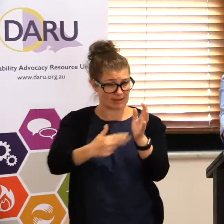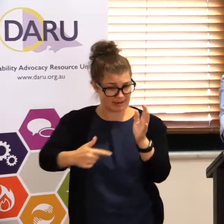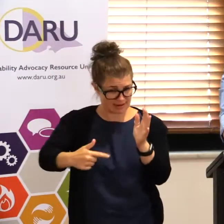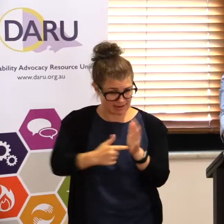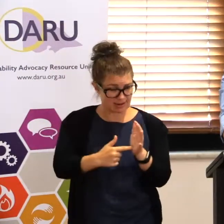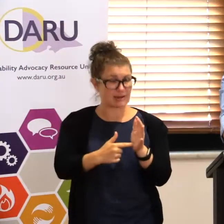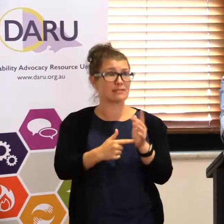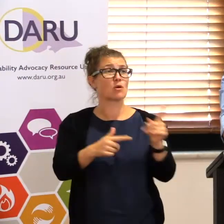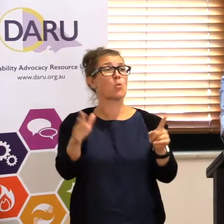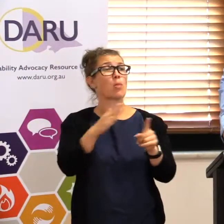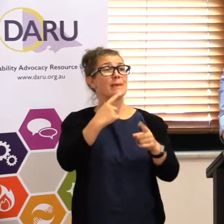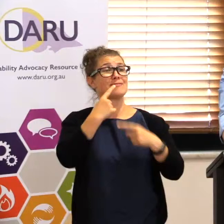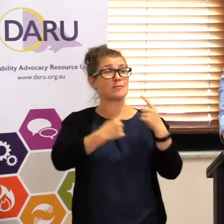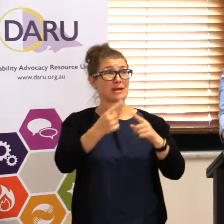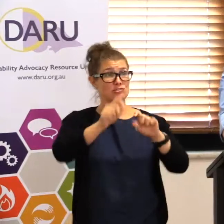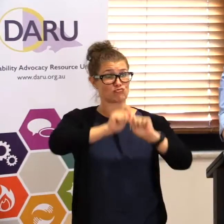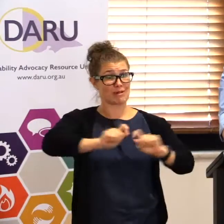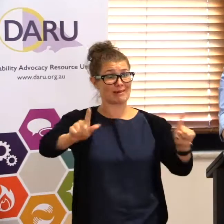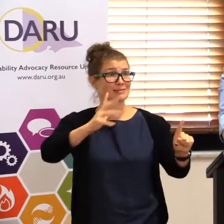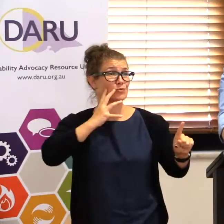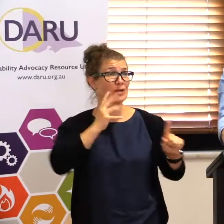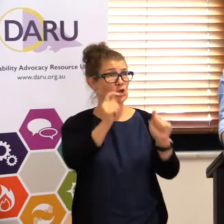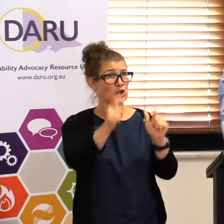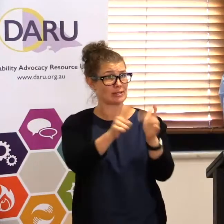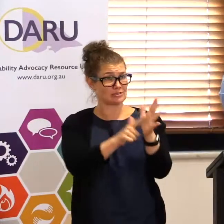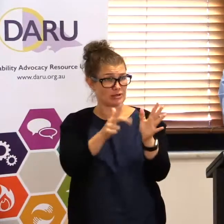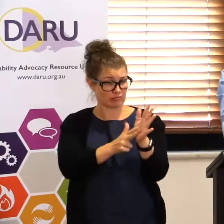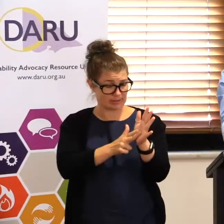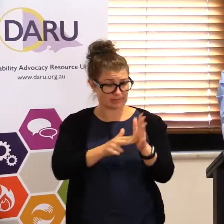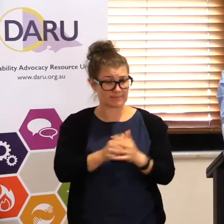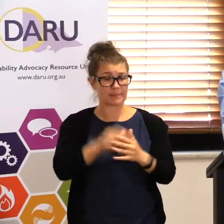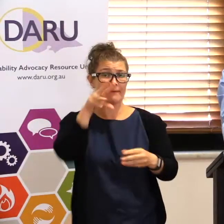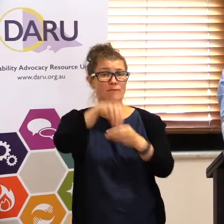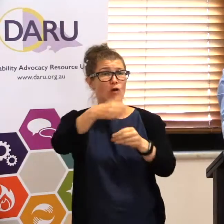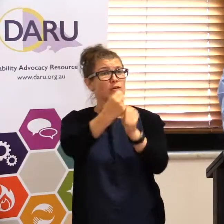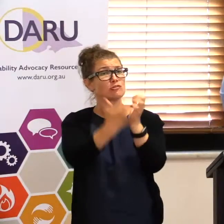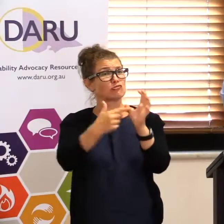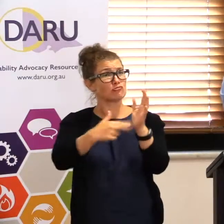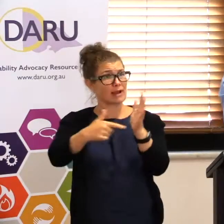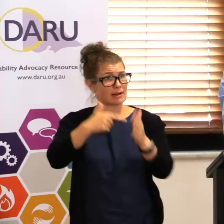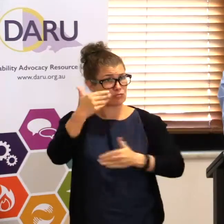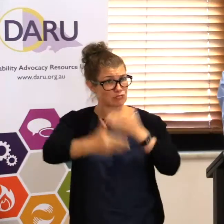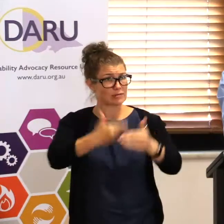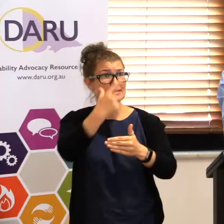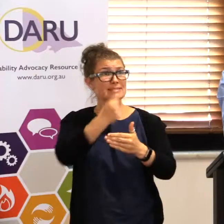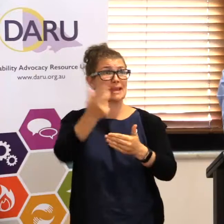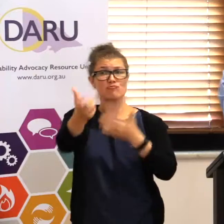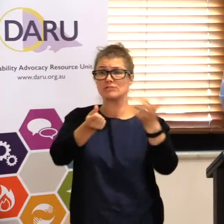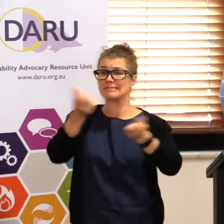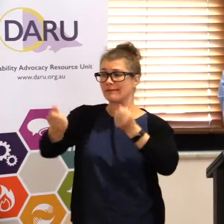the information was released in early January, and as part of the grants process, we can take questions